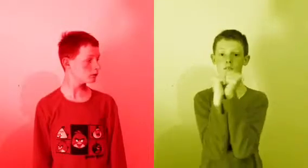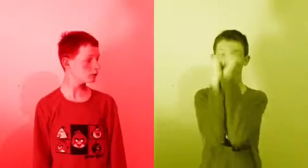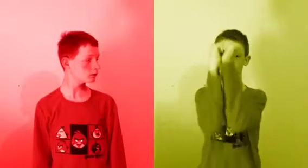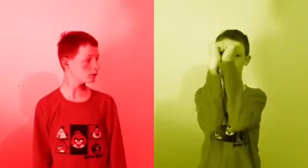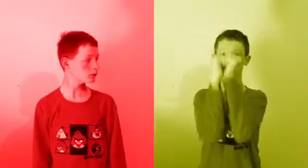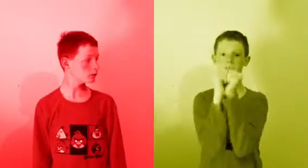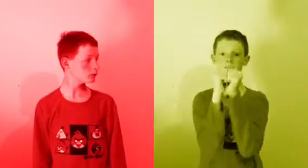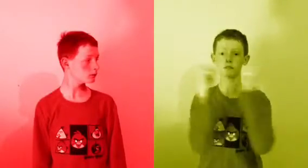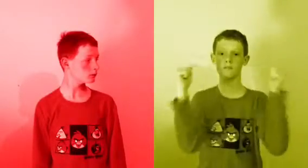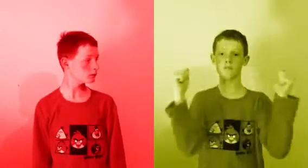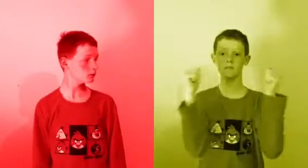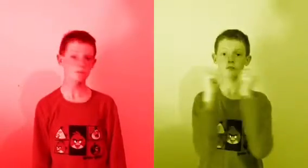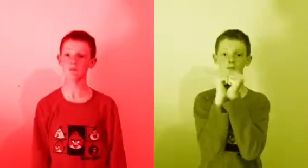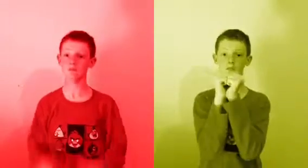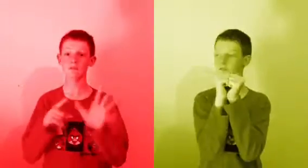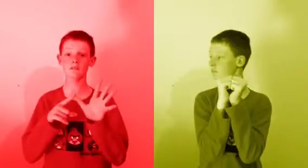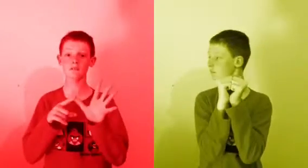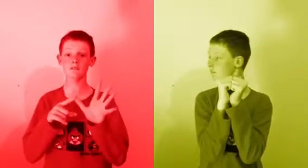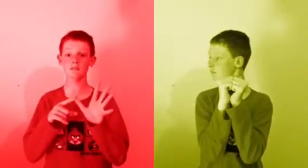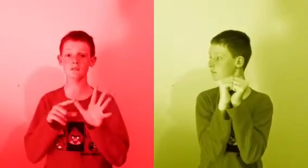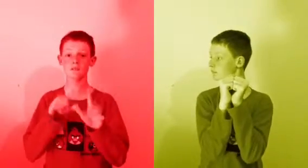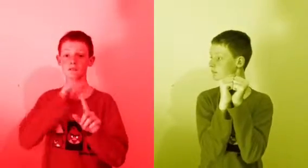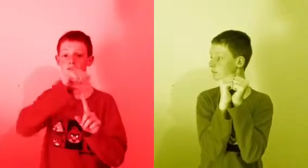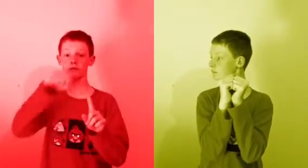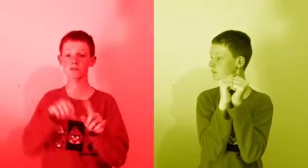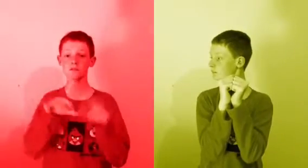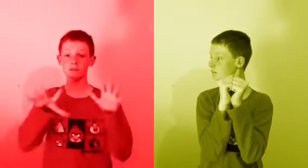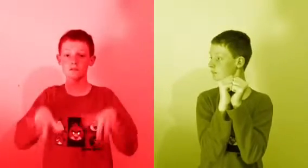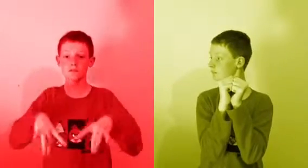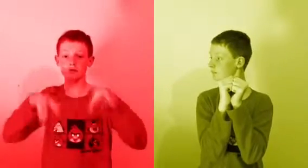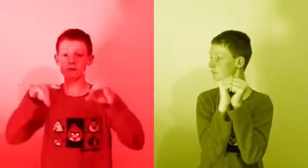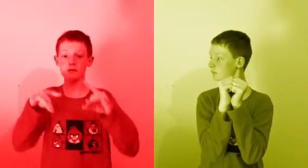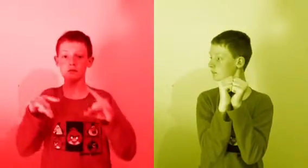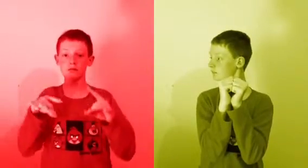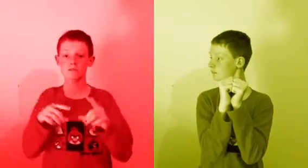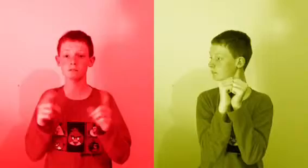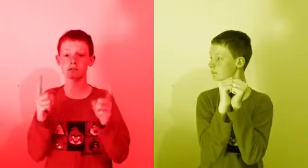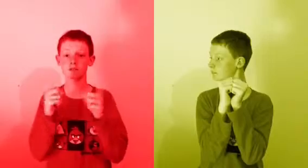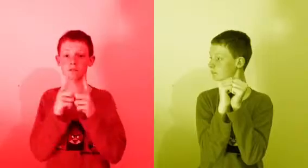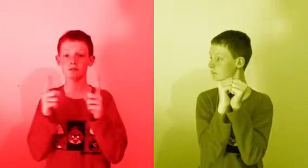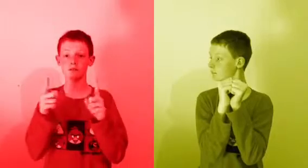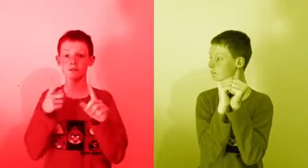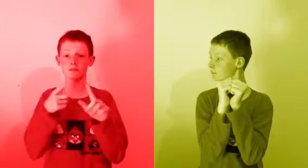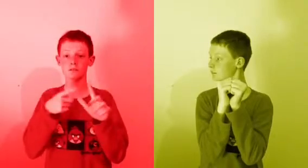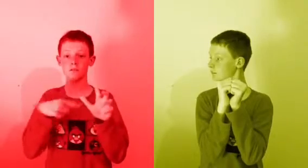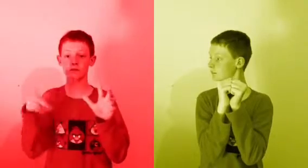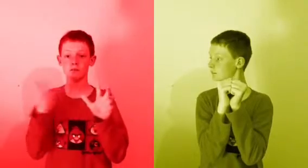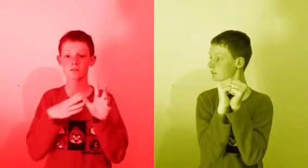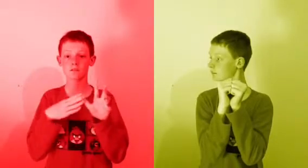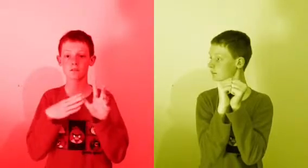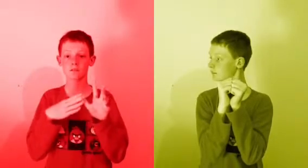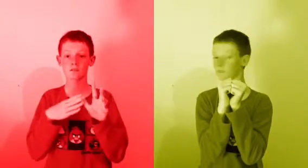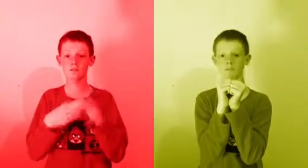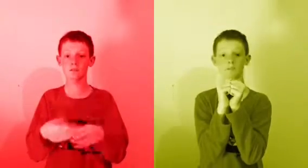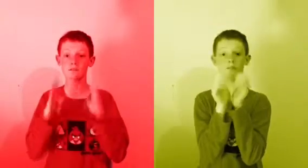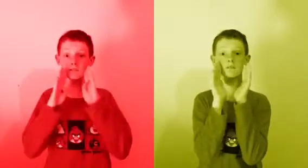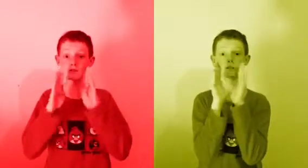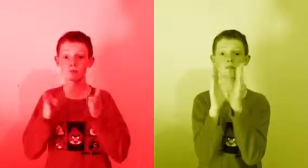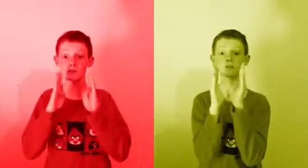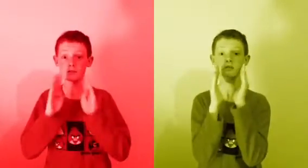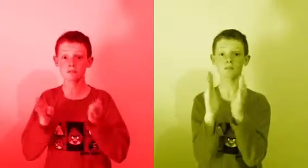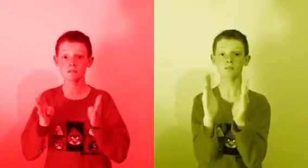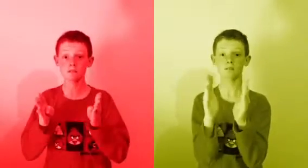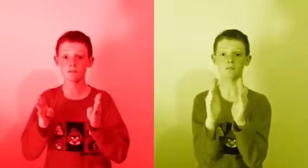exercise, and A went around Australia to meet aboriginals,